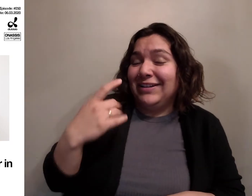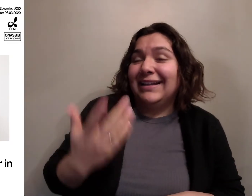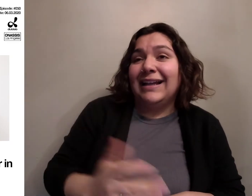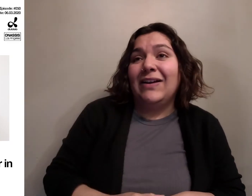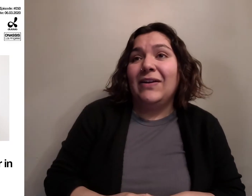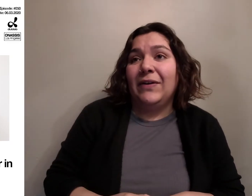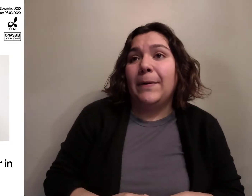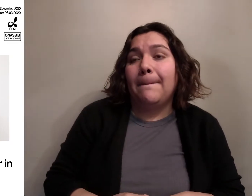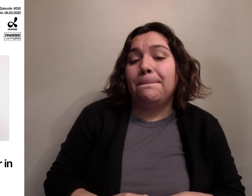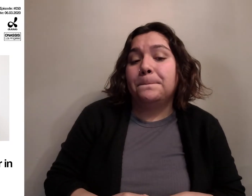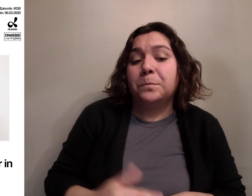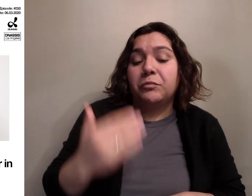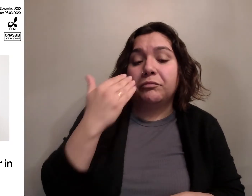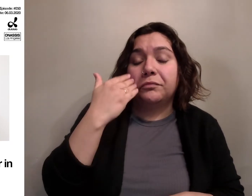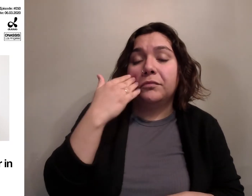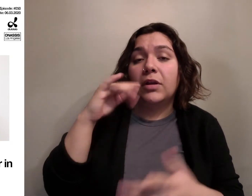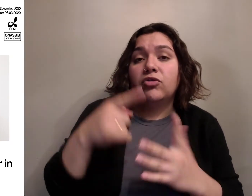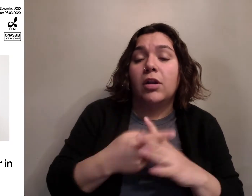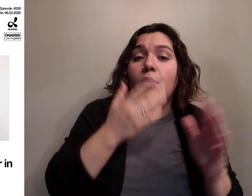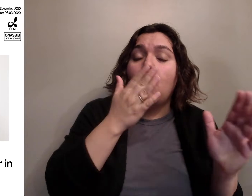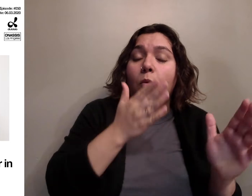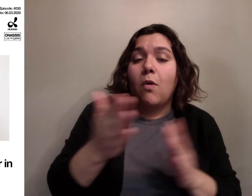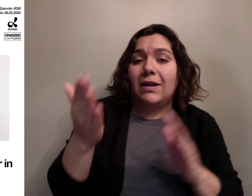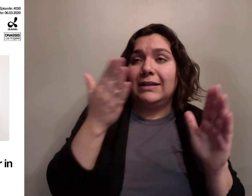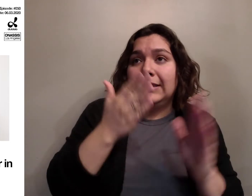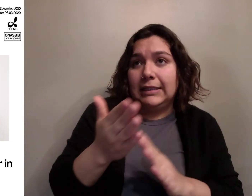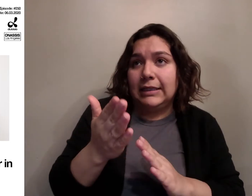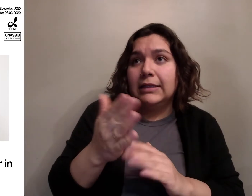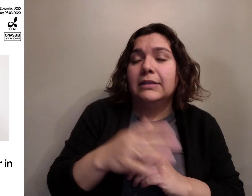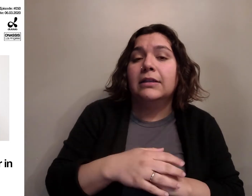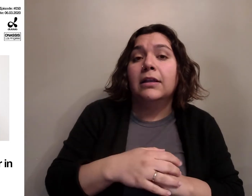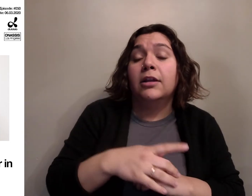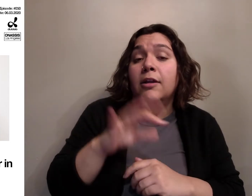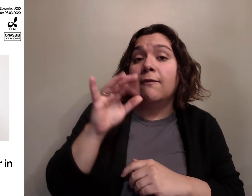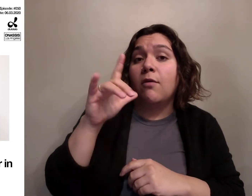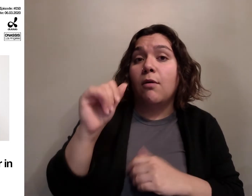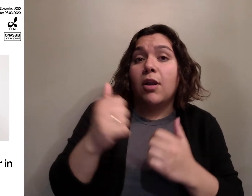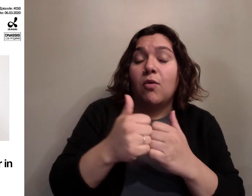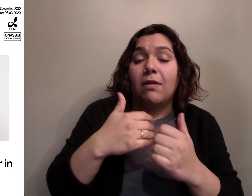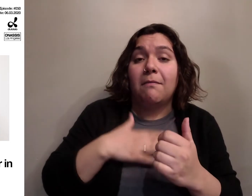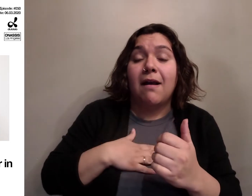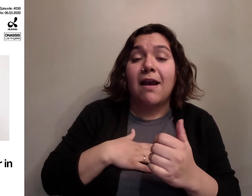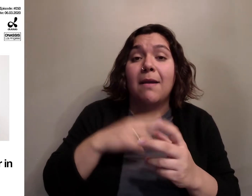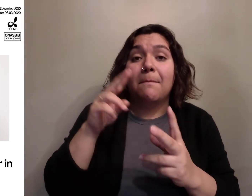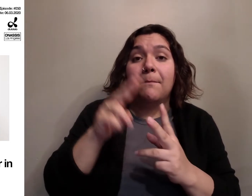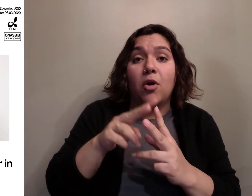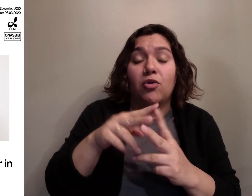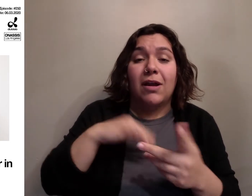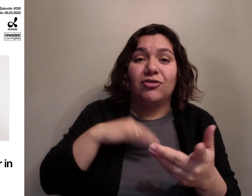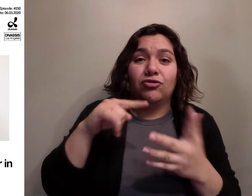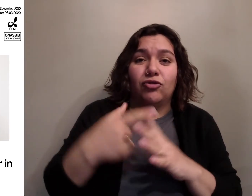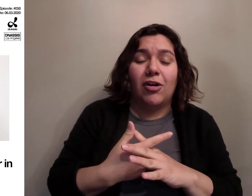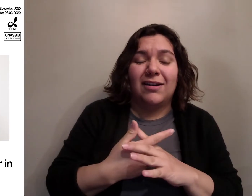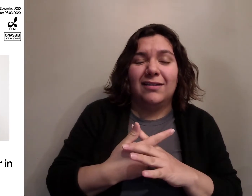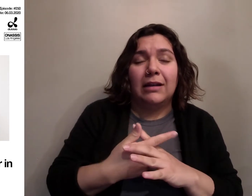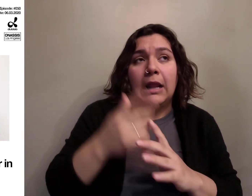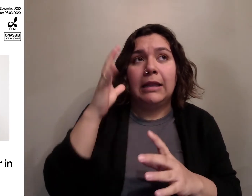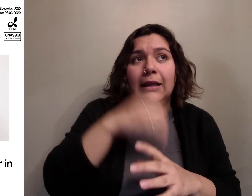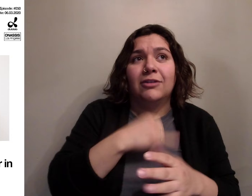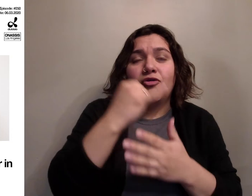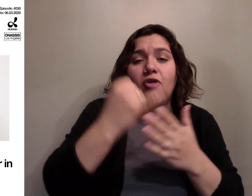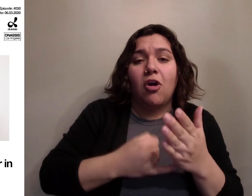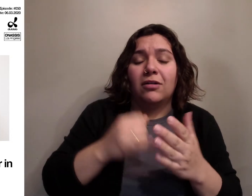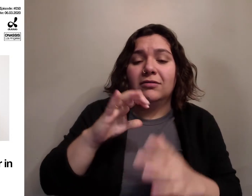this moment? That's a good question. Well, I started organizing in Florida with